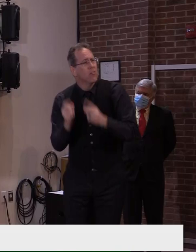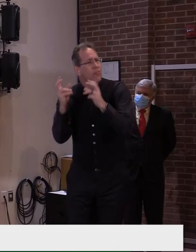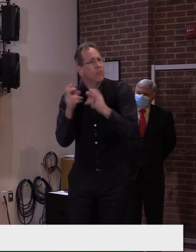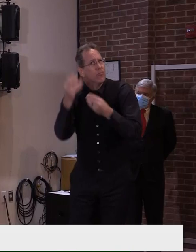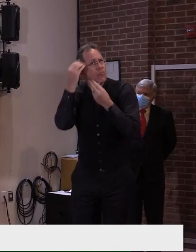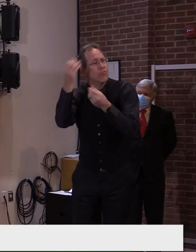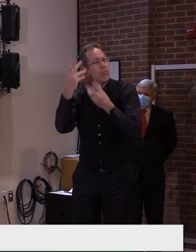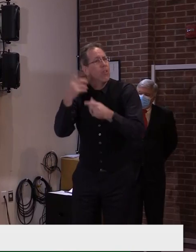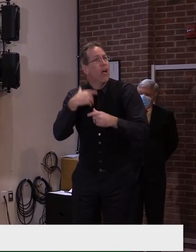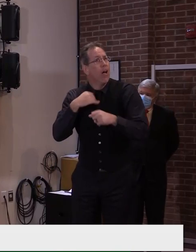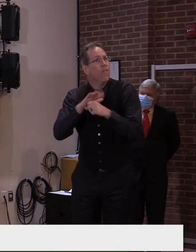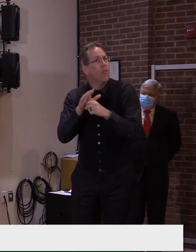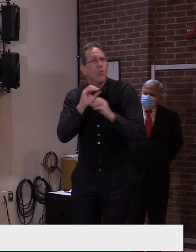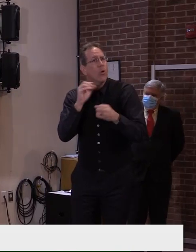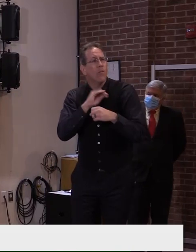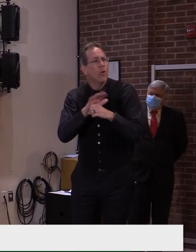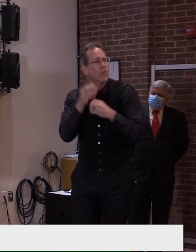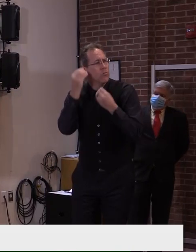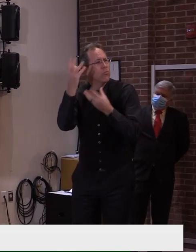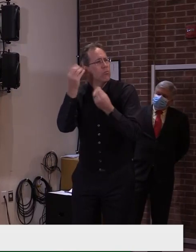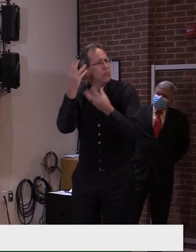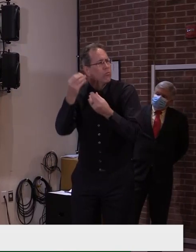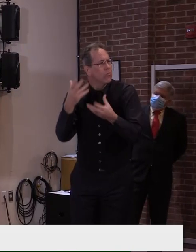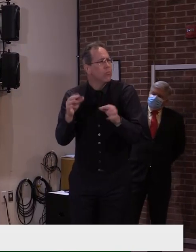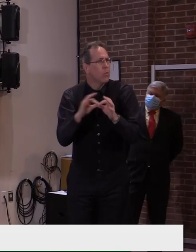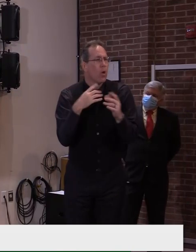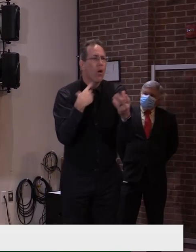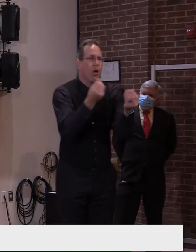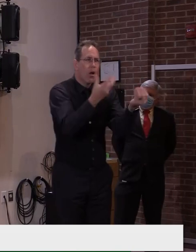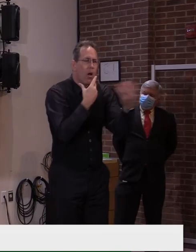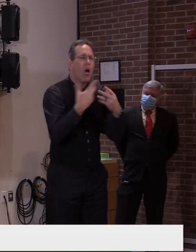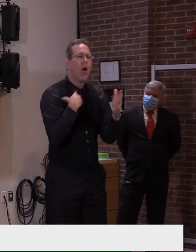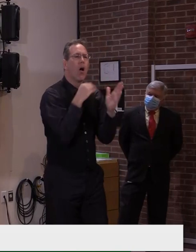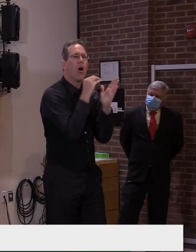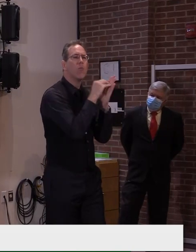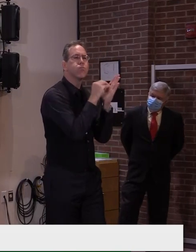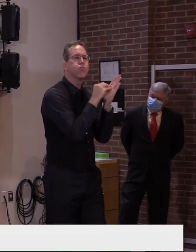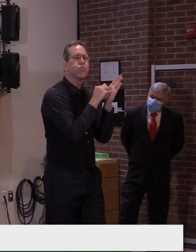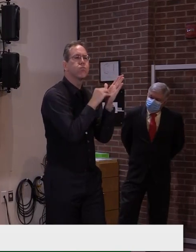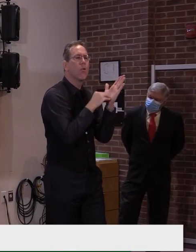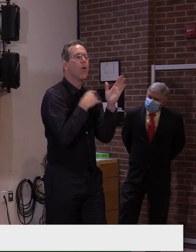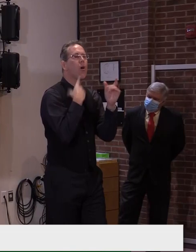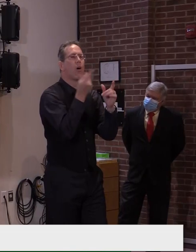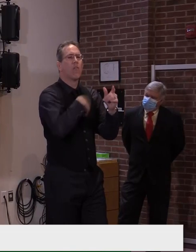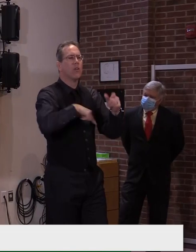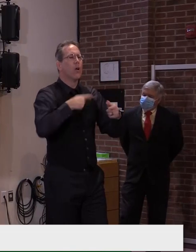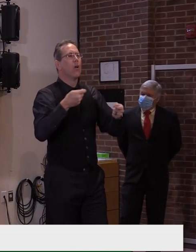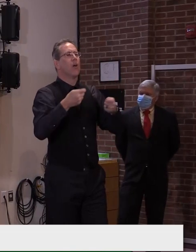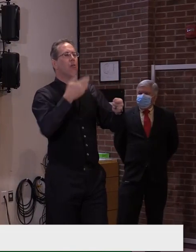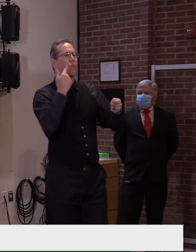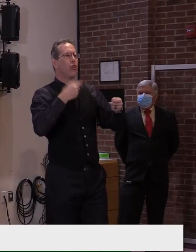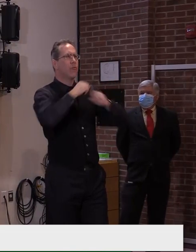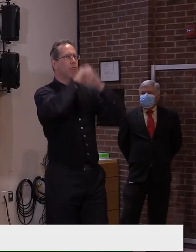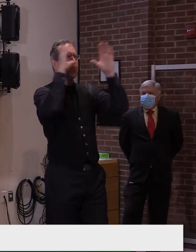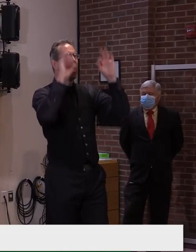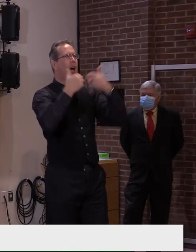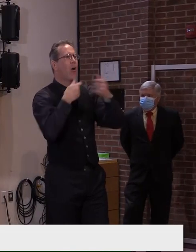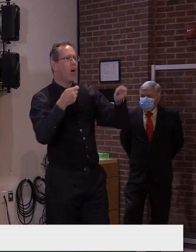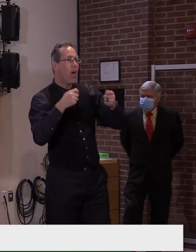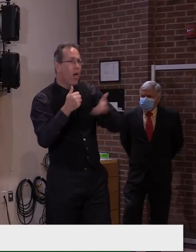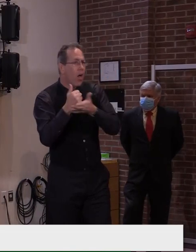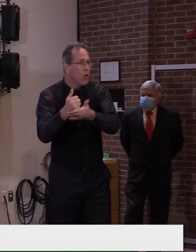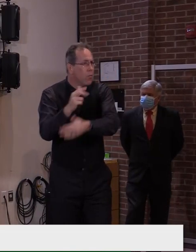that we can really determine what's going on. But the bottom line is we want to contain the virus, and we want people to